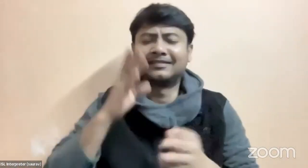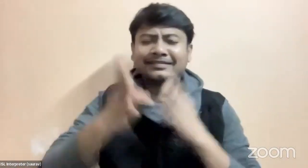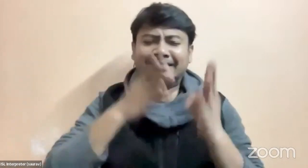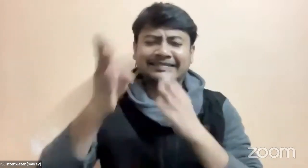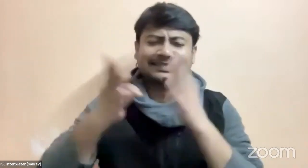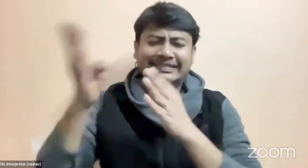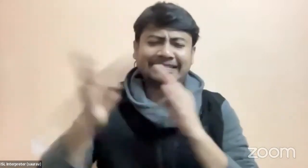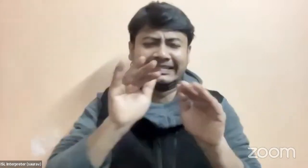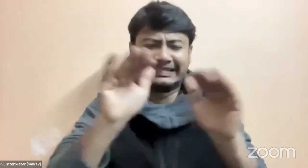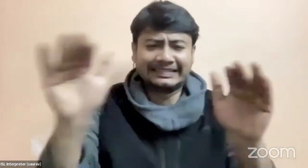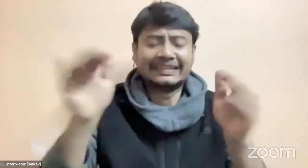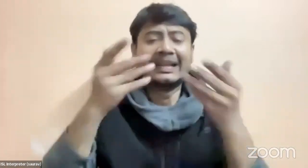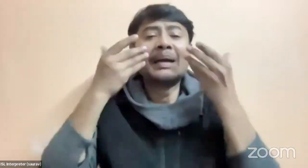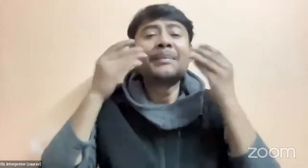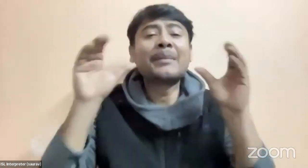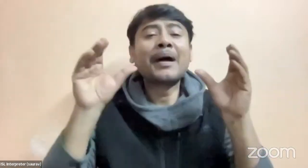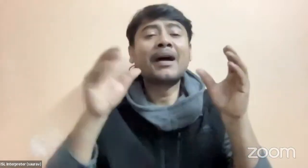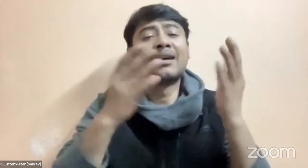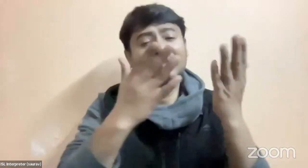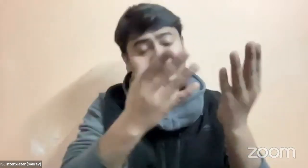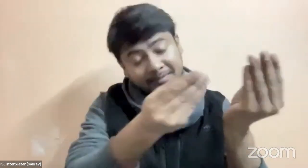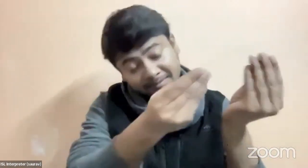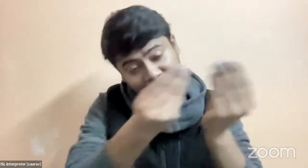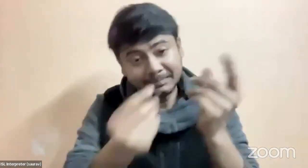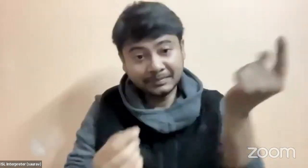like Brahma as Narad Muni,